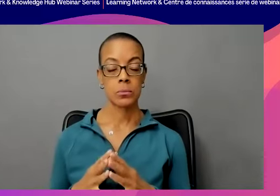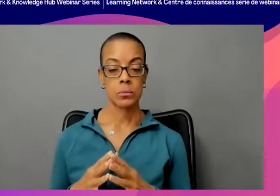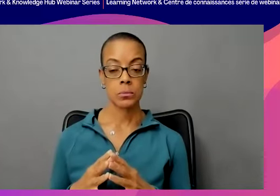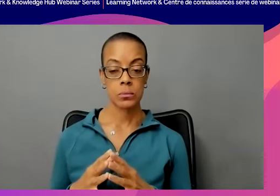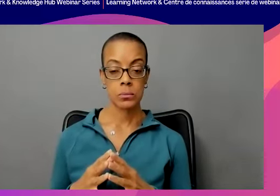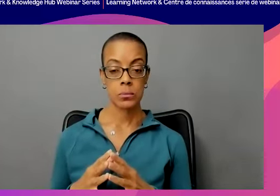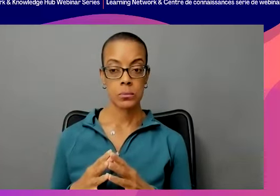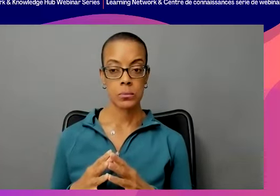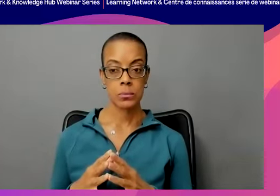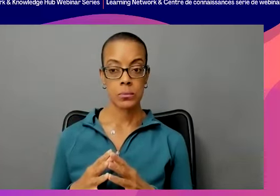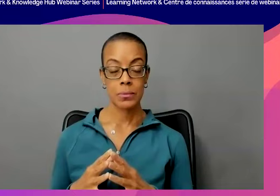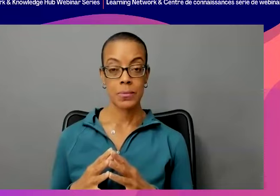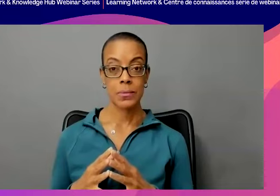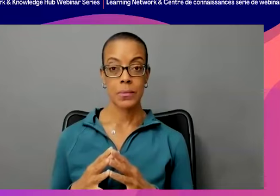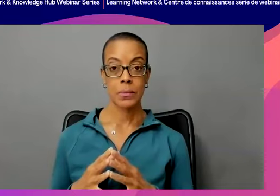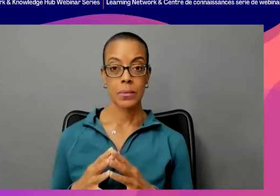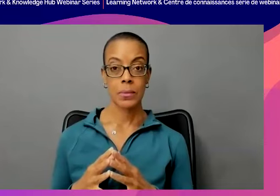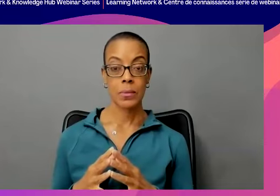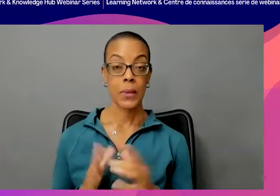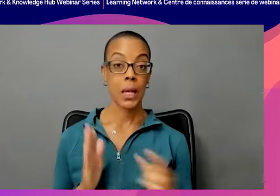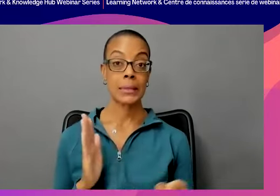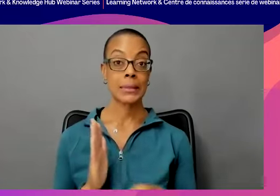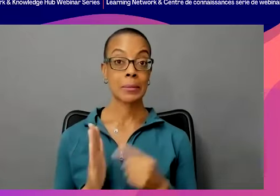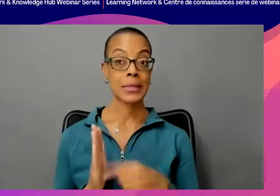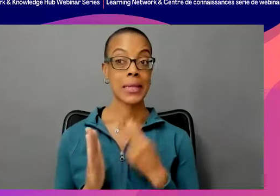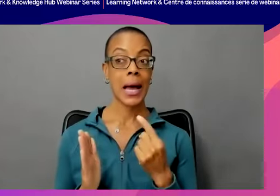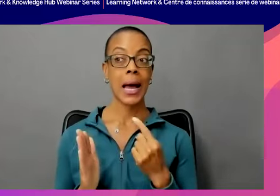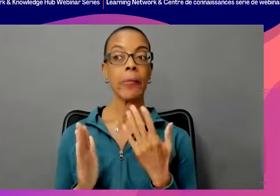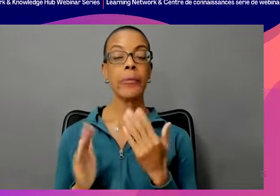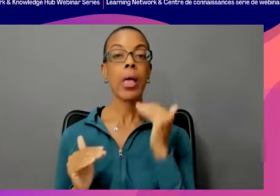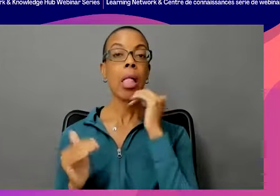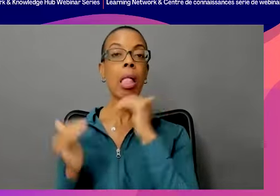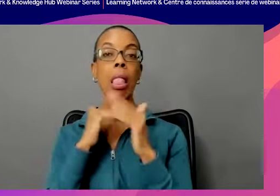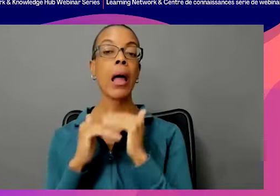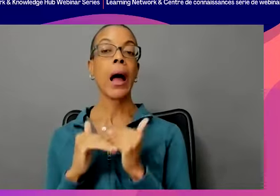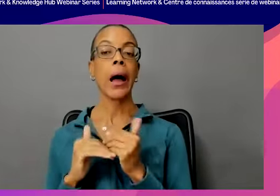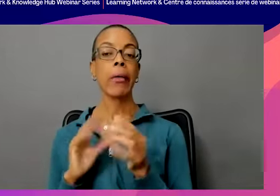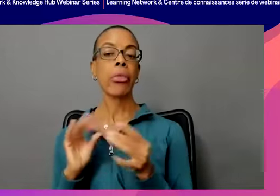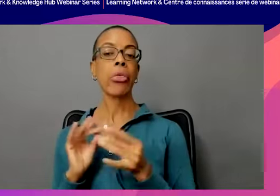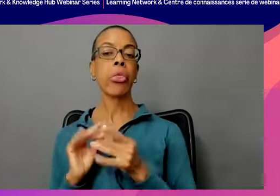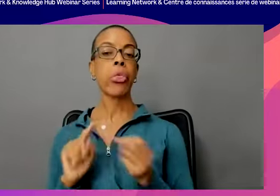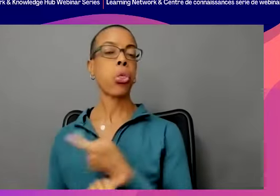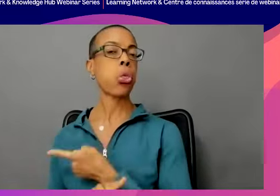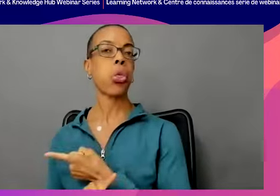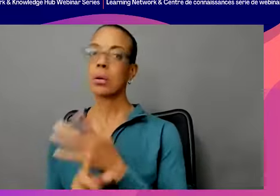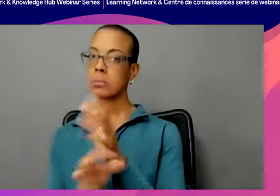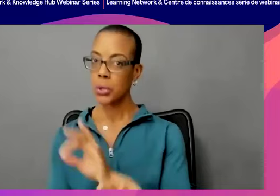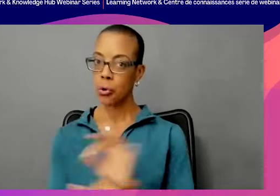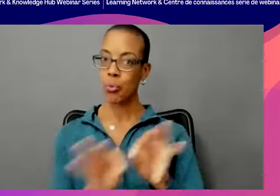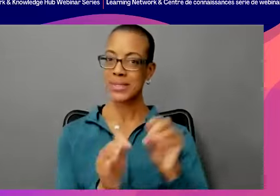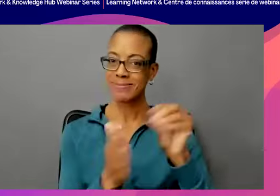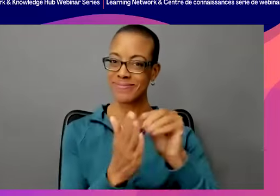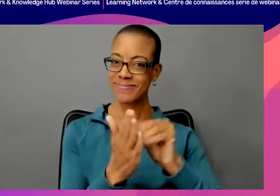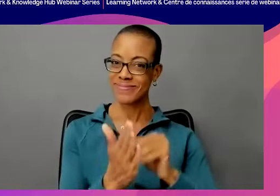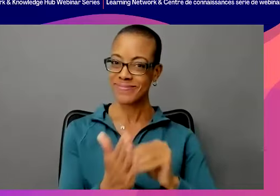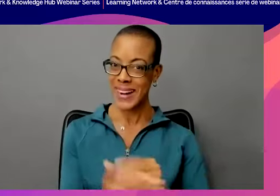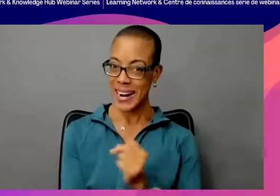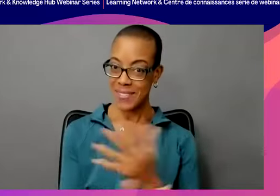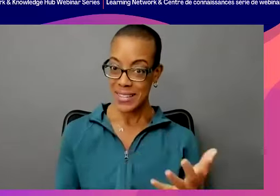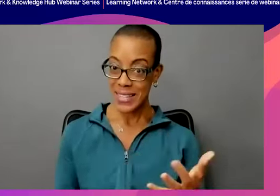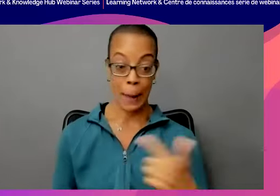they fib, and that things are not exactly as they say. So it's important to write everything down. I never go